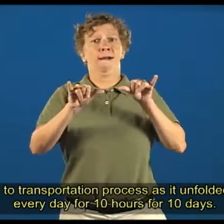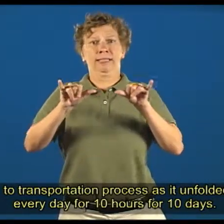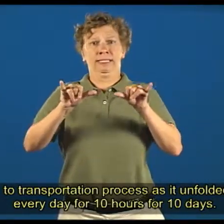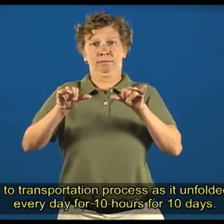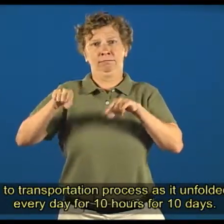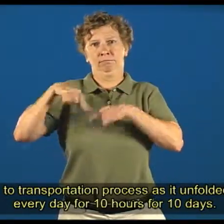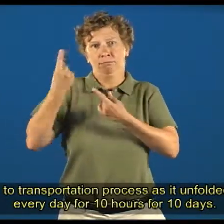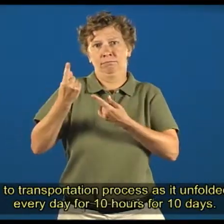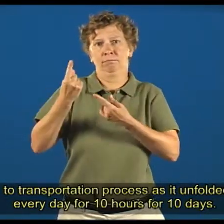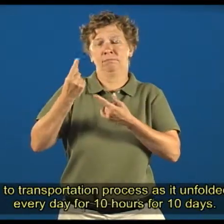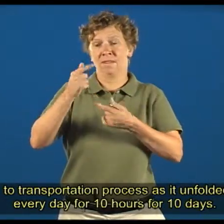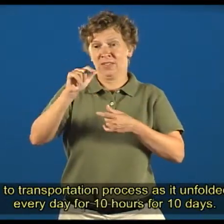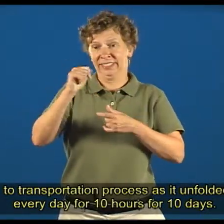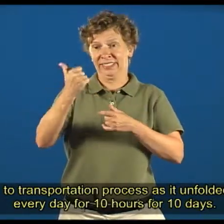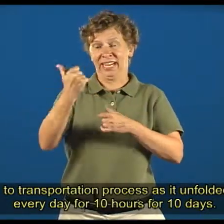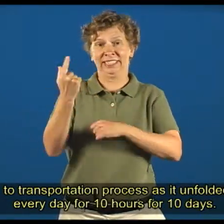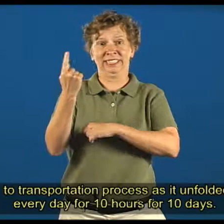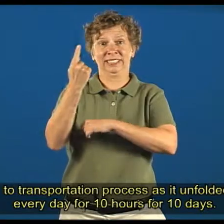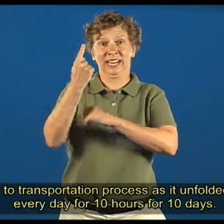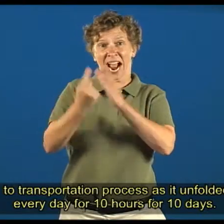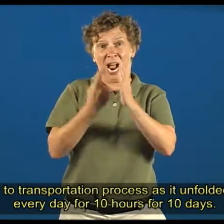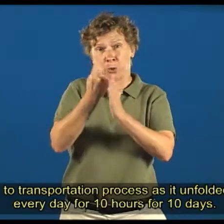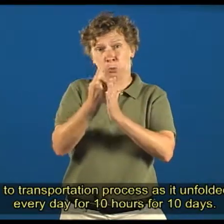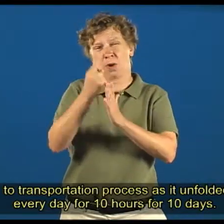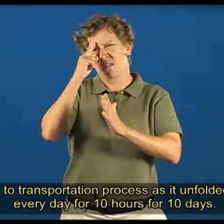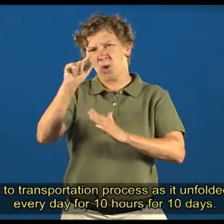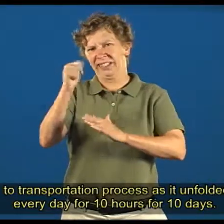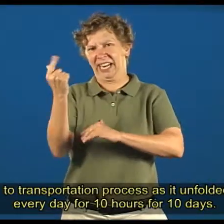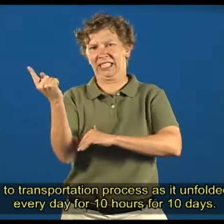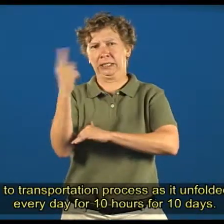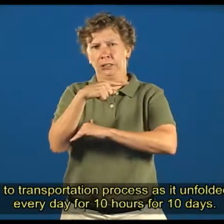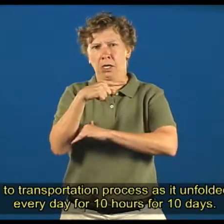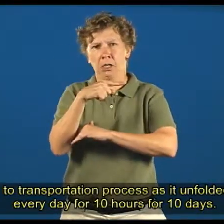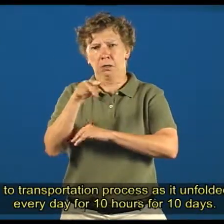day for 10 hours for 10 days.